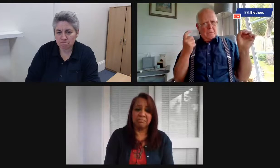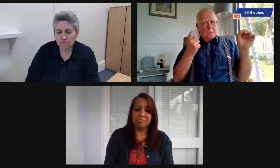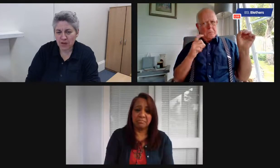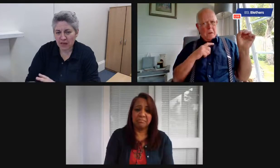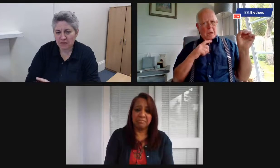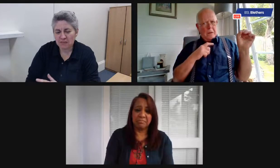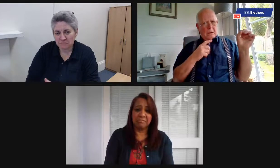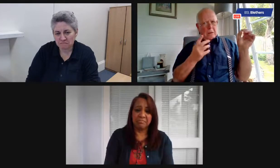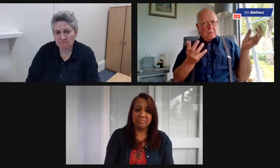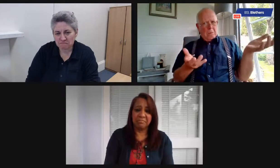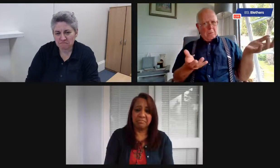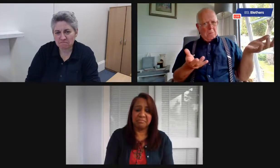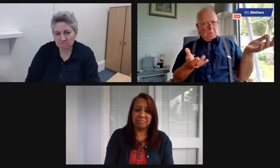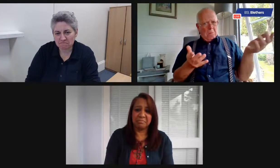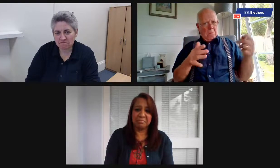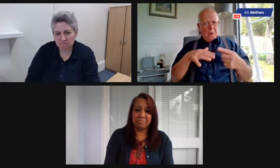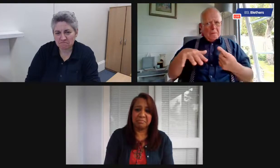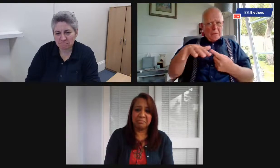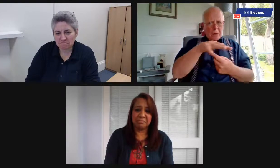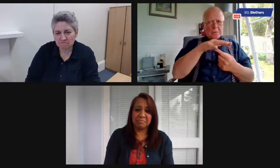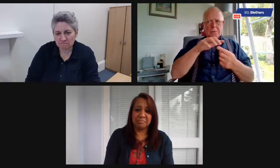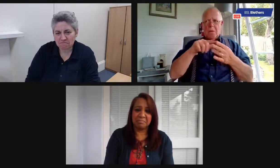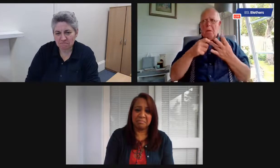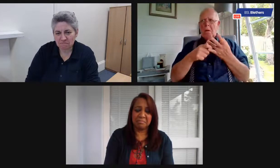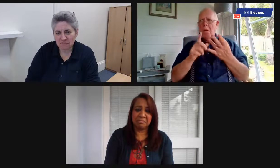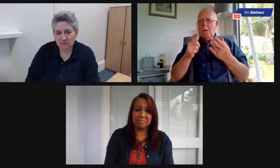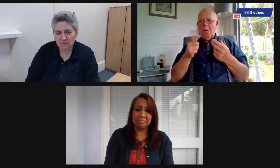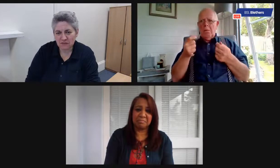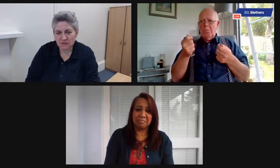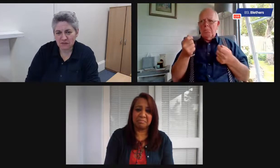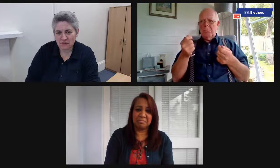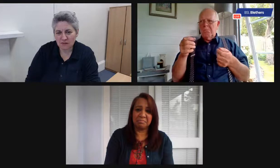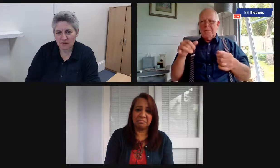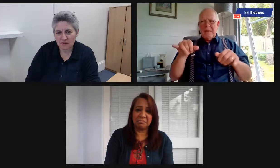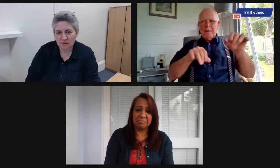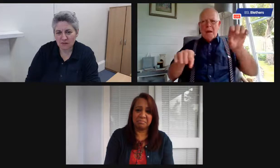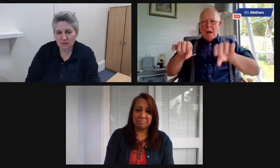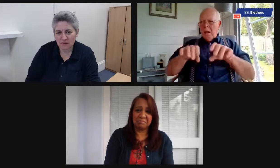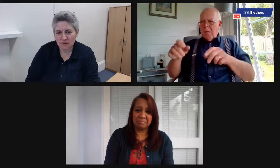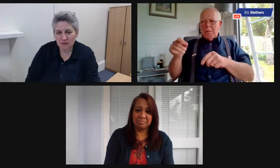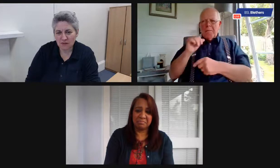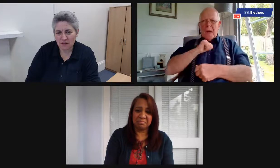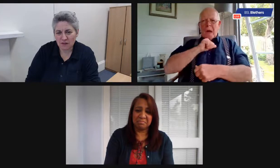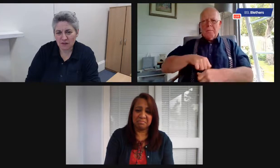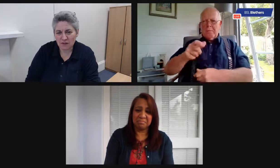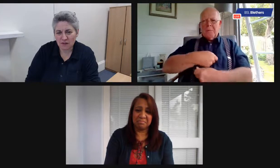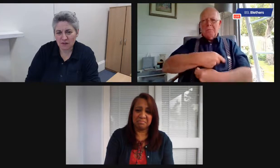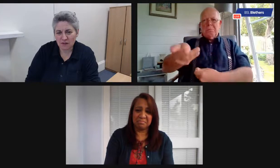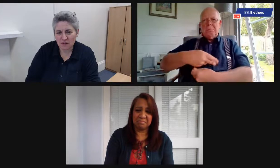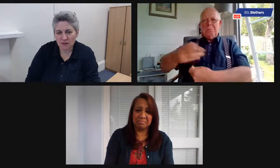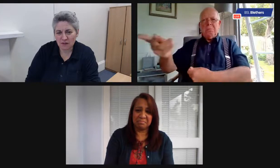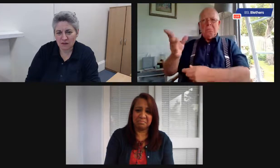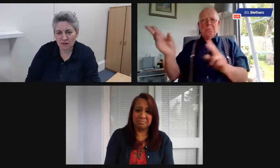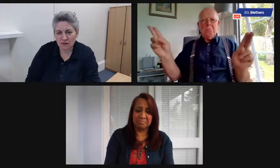roadkill. So we Ah. seem to be noticing their numbers dropping. Um, Maybe it's